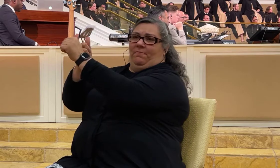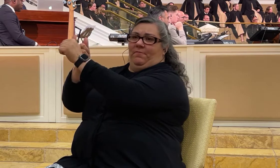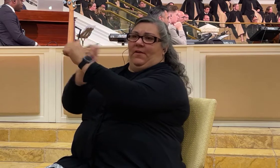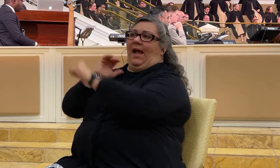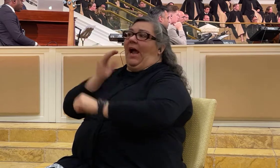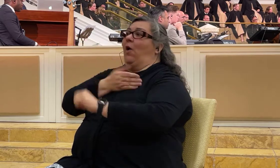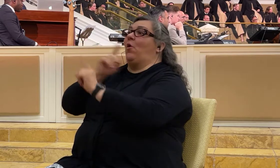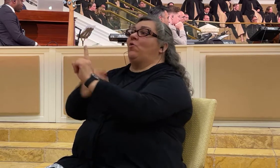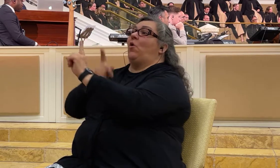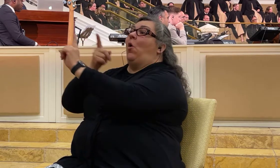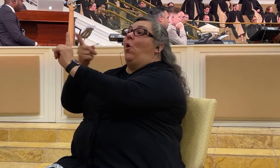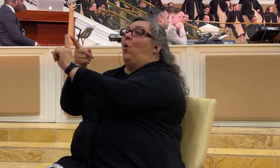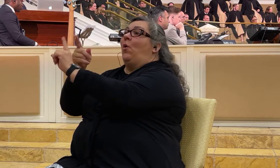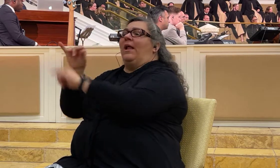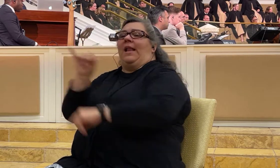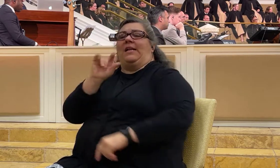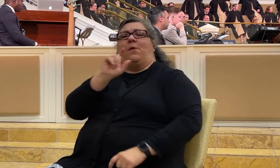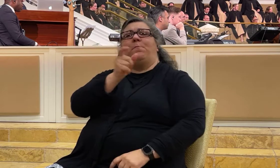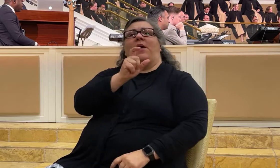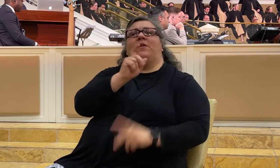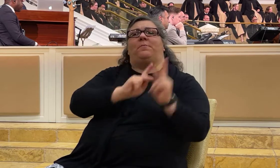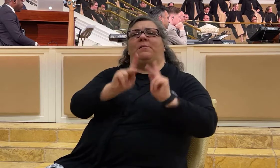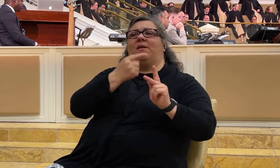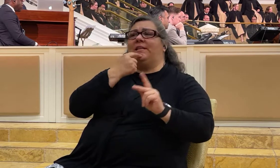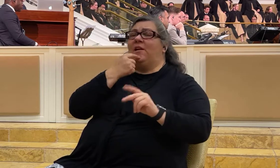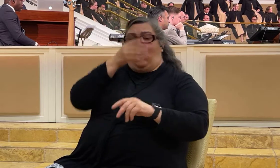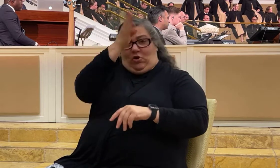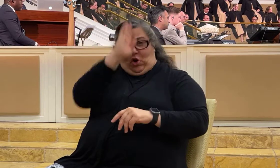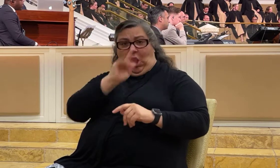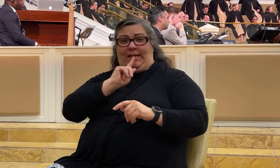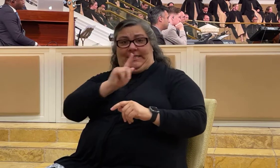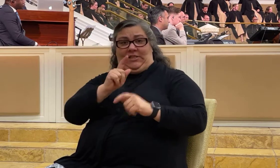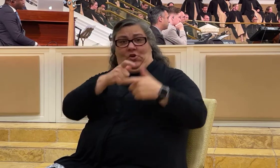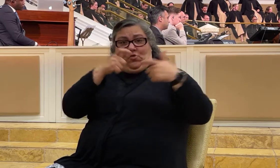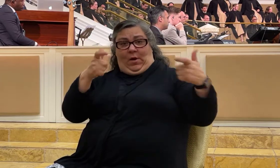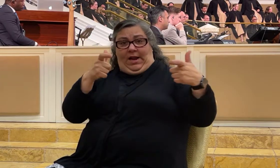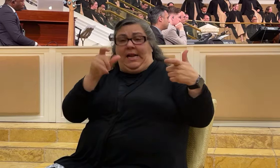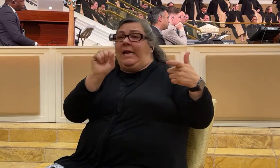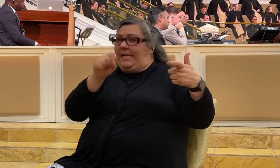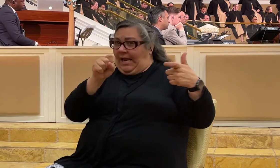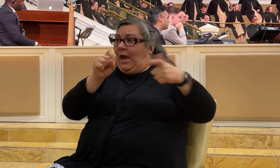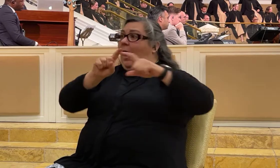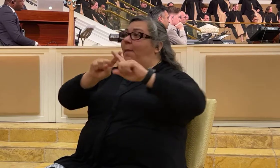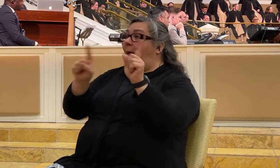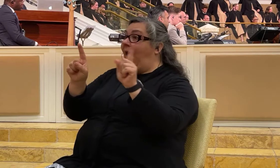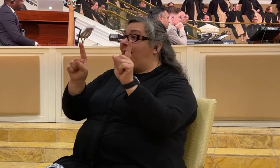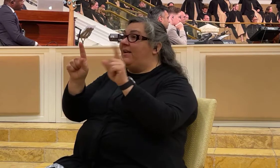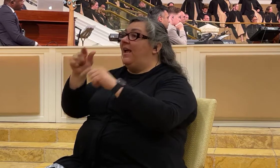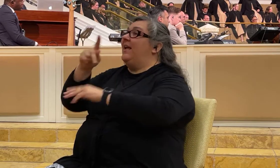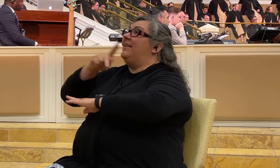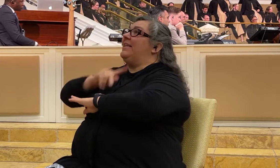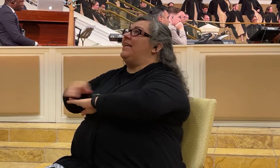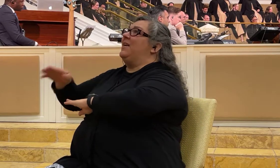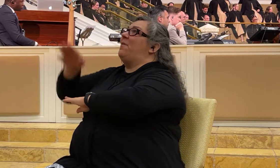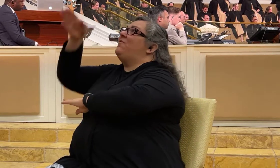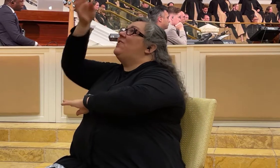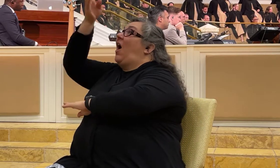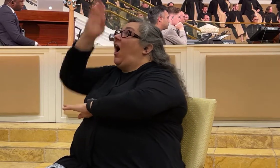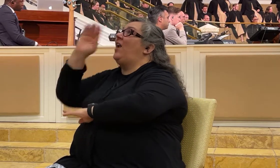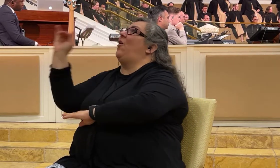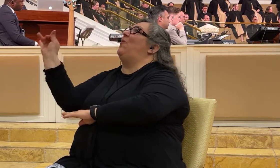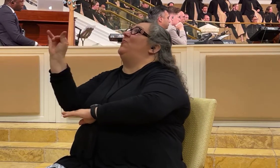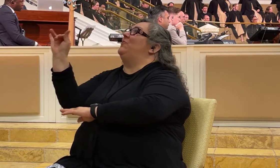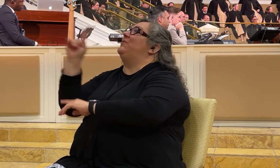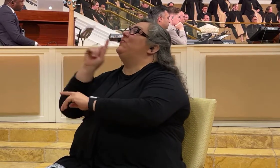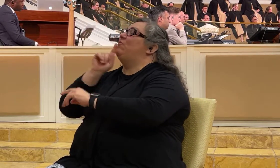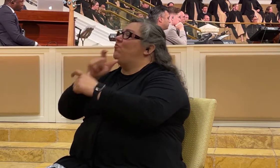like the Muslims, God is great. But then our mantra is, the kingdom of God is great. And